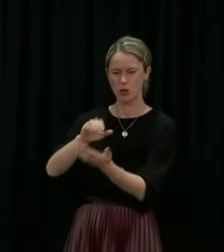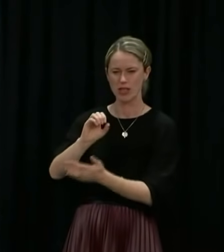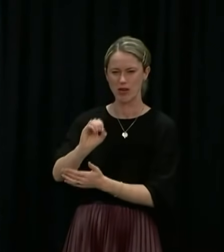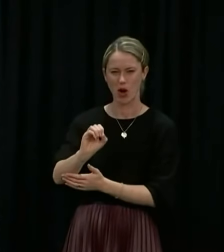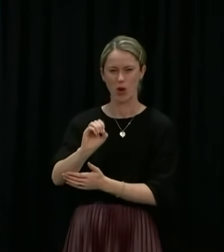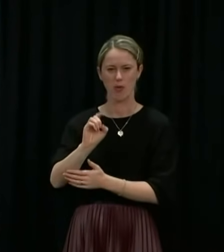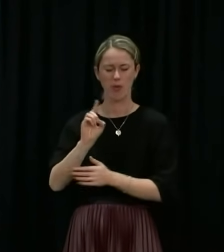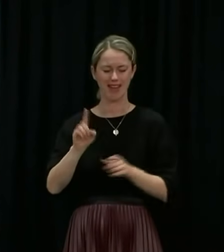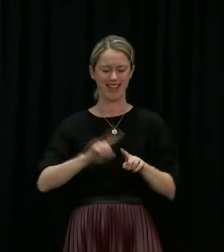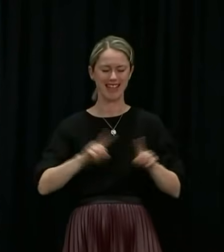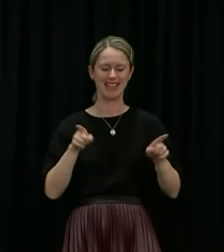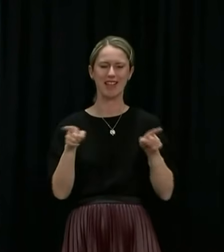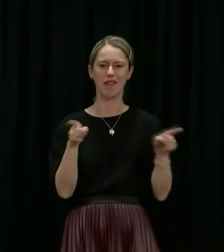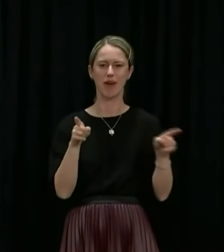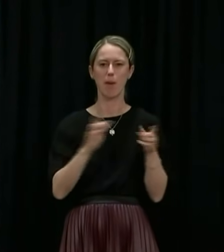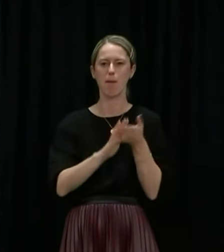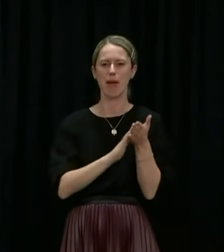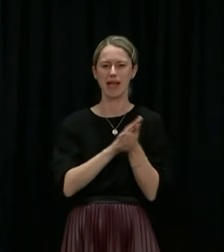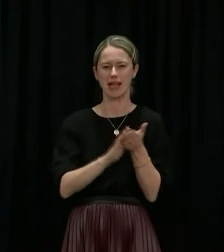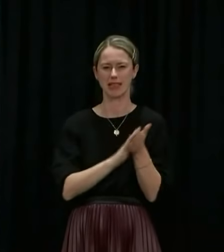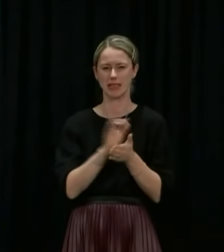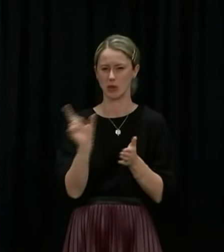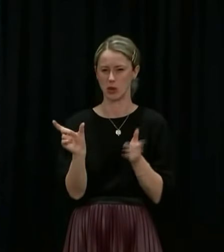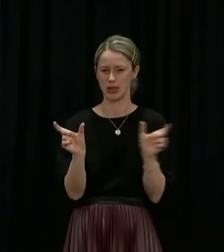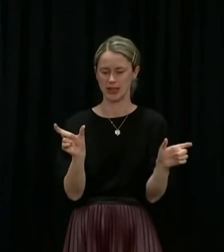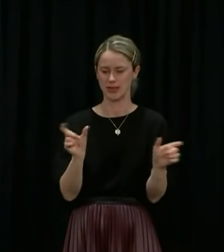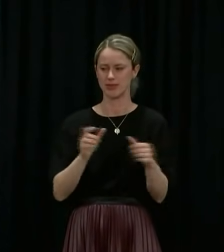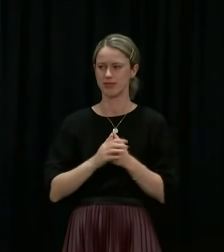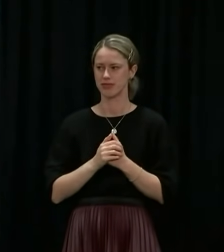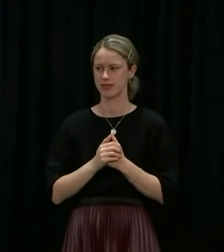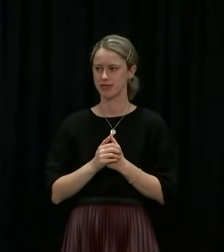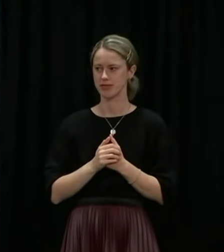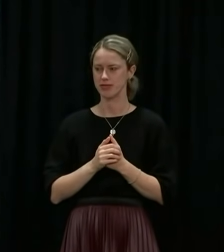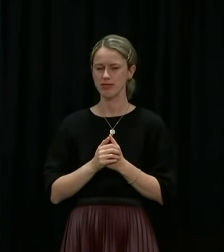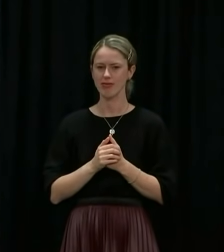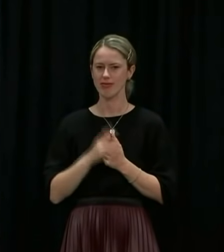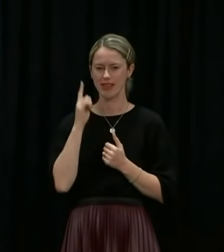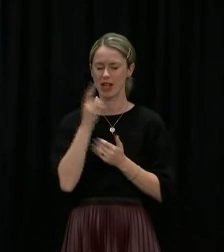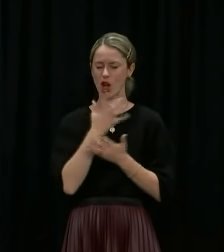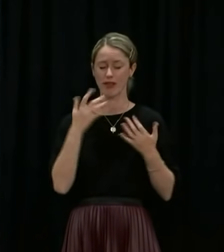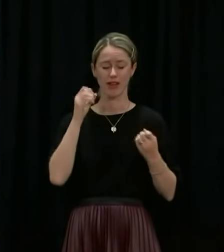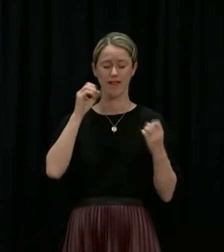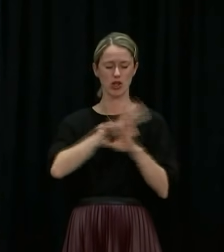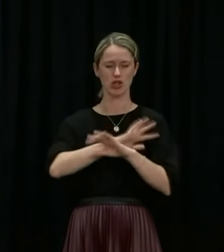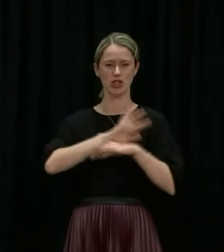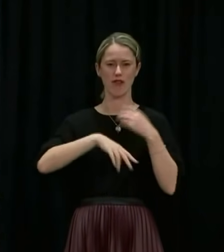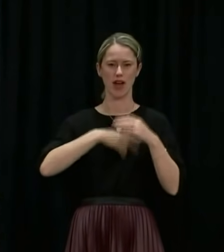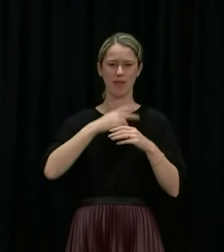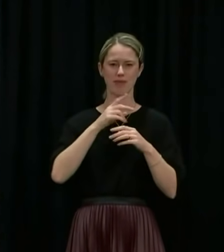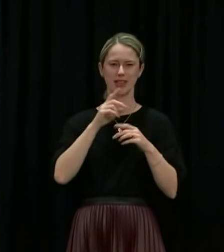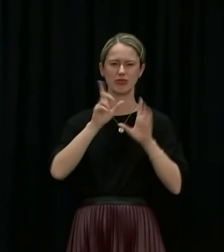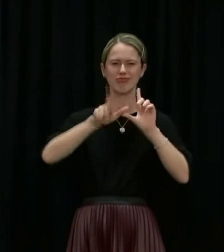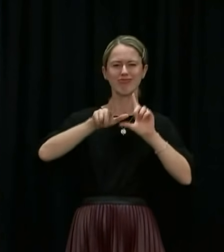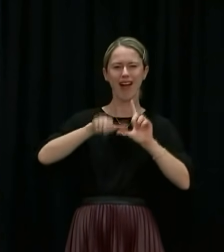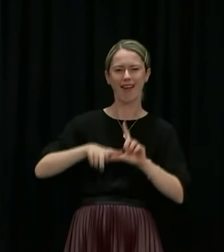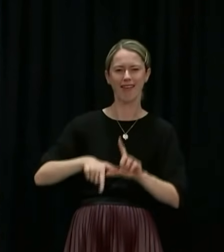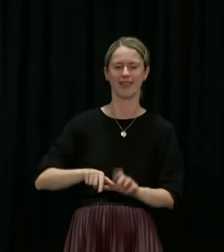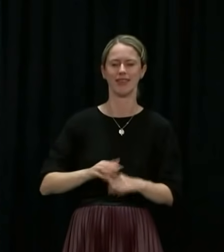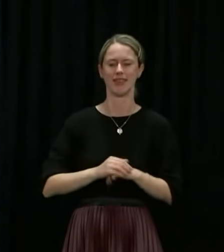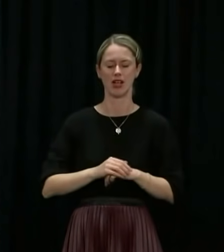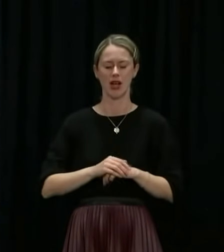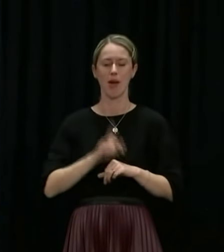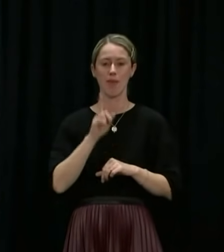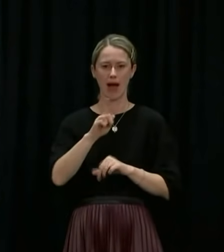the definition of the original elimination strategy, and I think a lot of this comes back to terminology. We are continuing to try and pursue COVID-19.